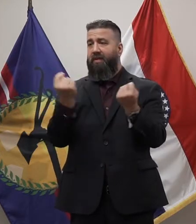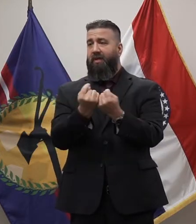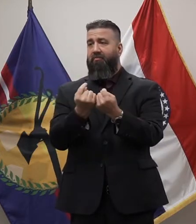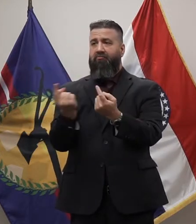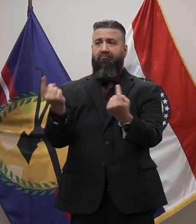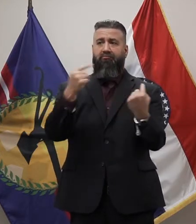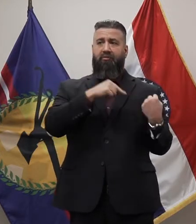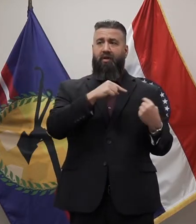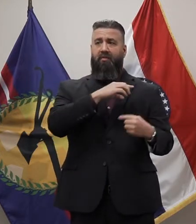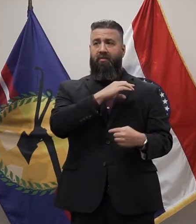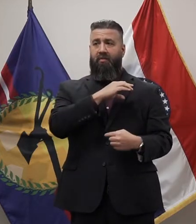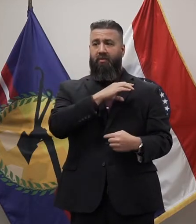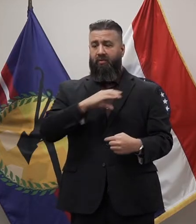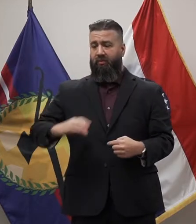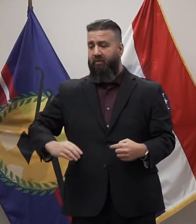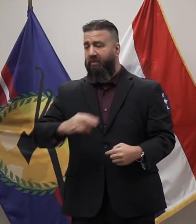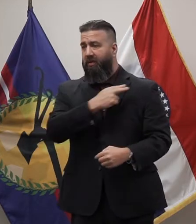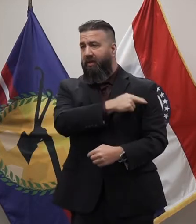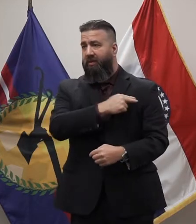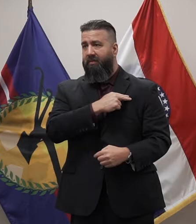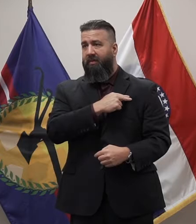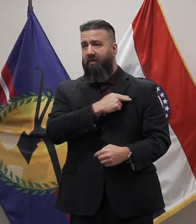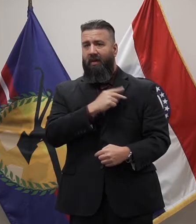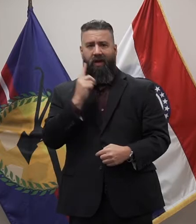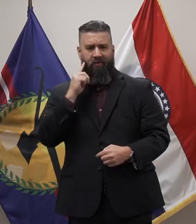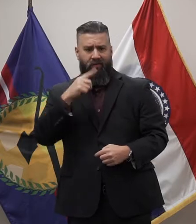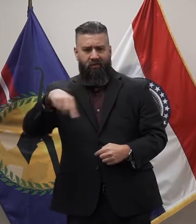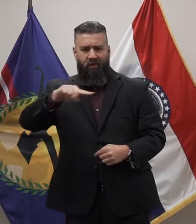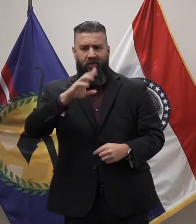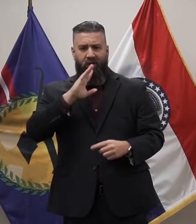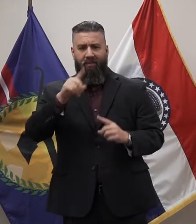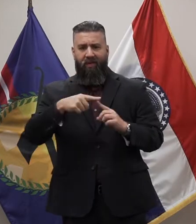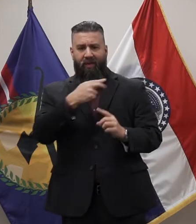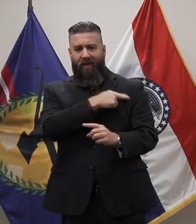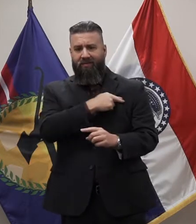We've heard you and other people repeatedly talking about the hospitals being